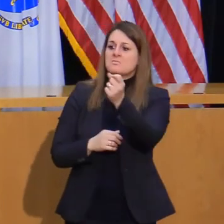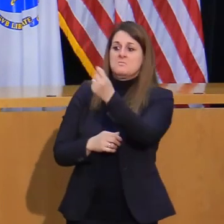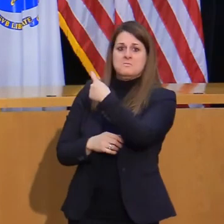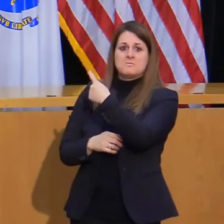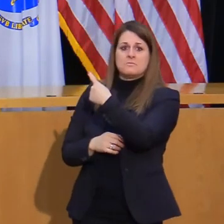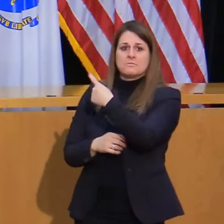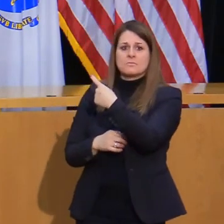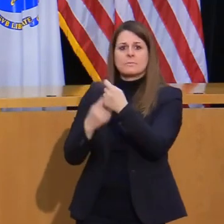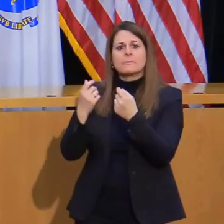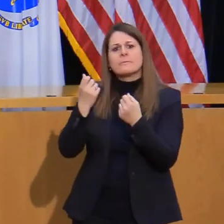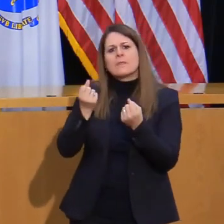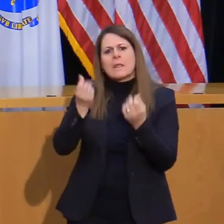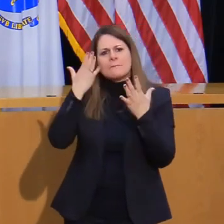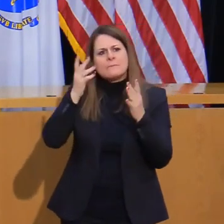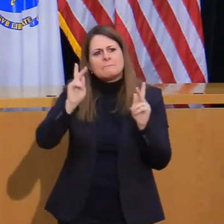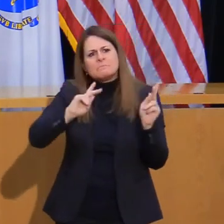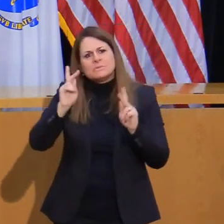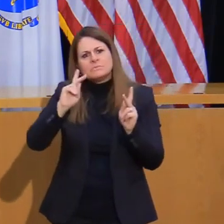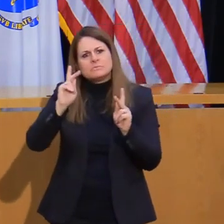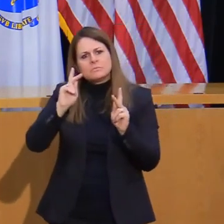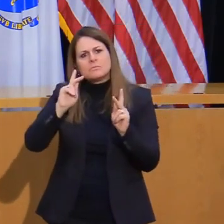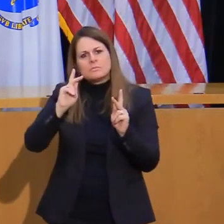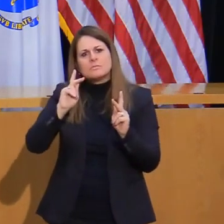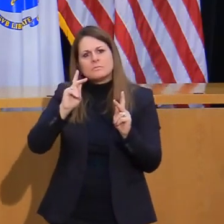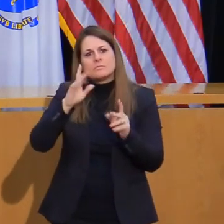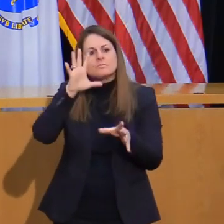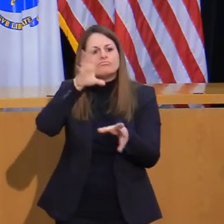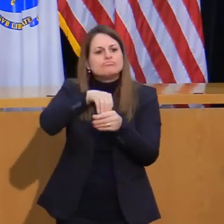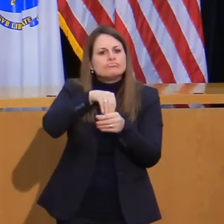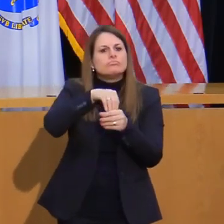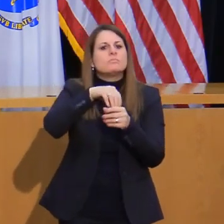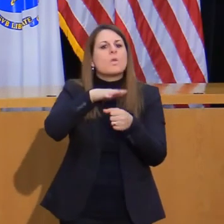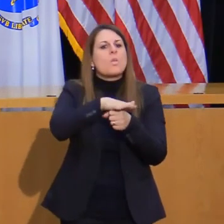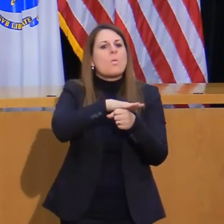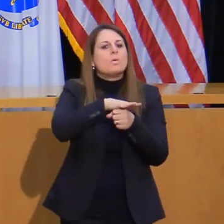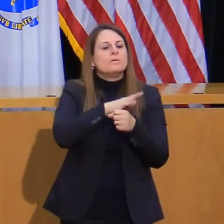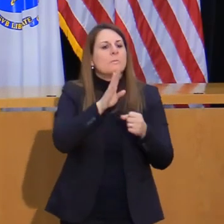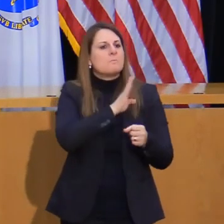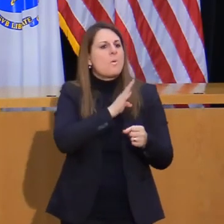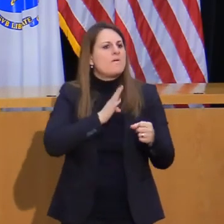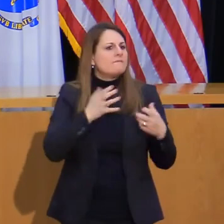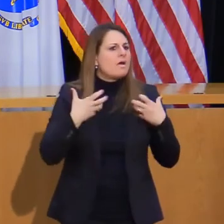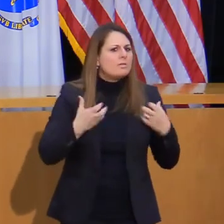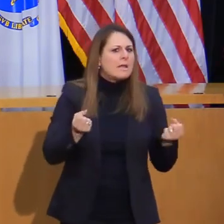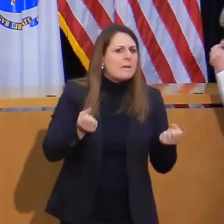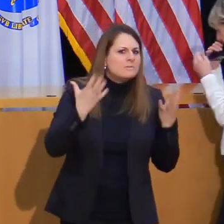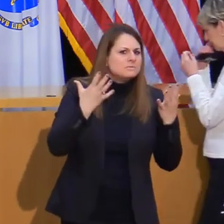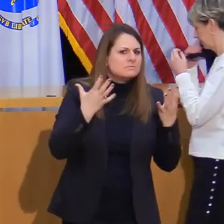that most health departments do want to reach these people as opposed to going through? Do you want to speak to that?